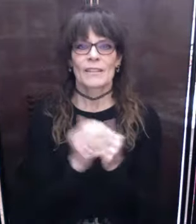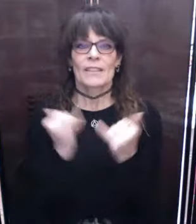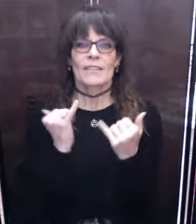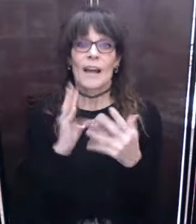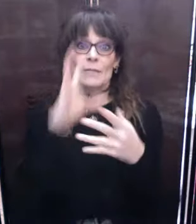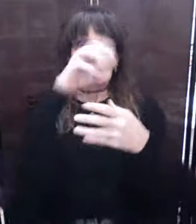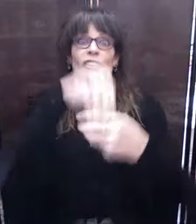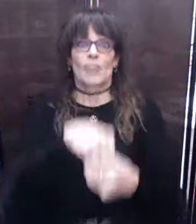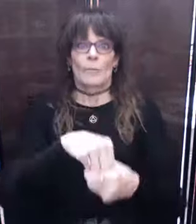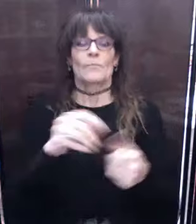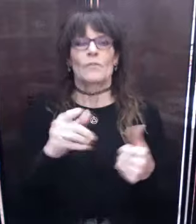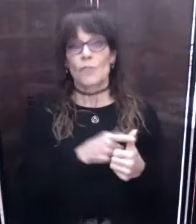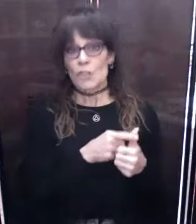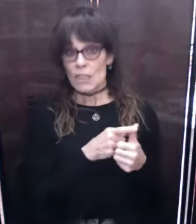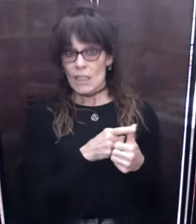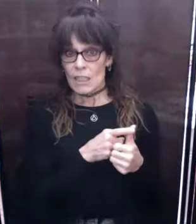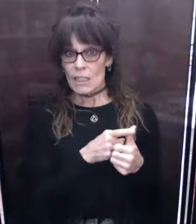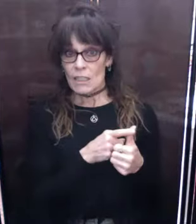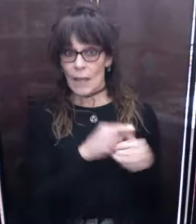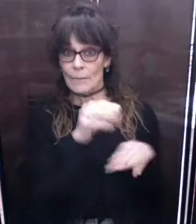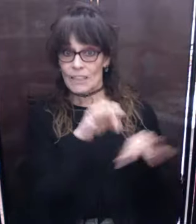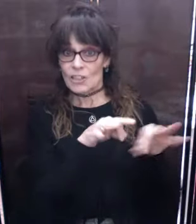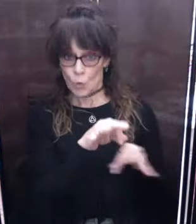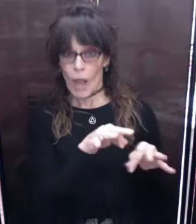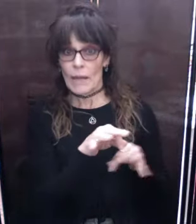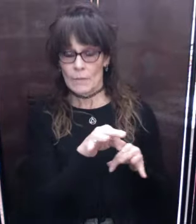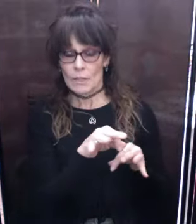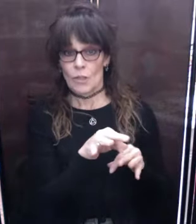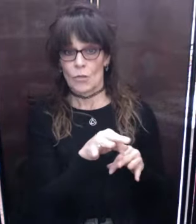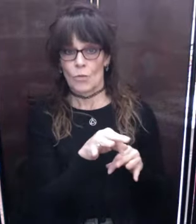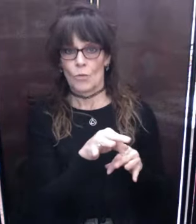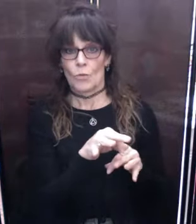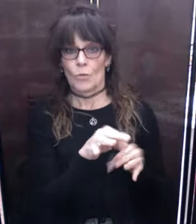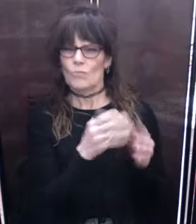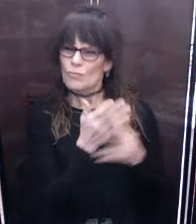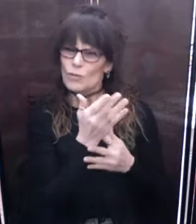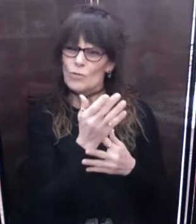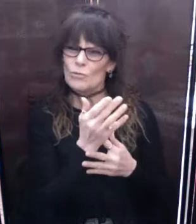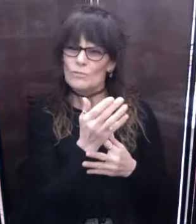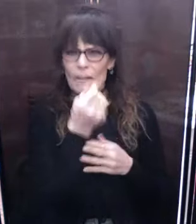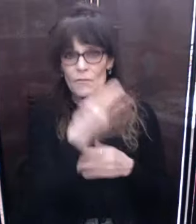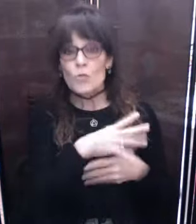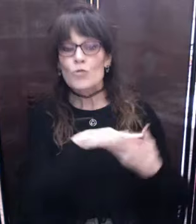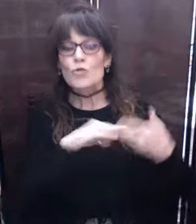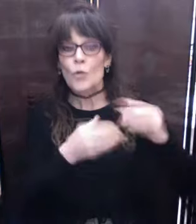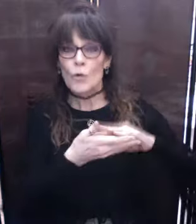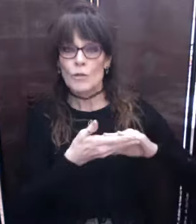First thing I'm going to do is I'm going to describe to you through a couple of stories what my drinking was like.